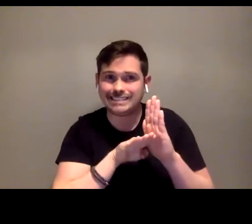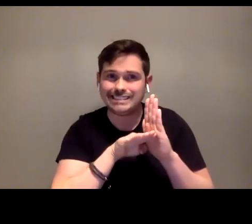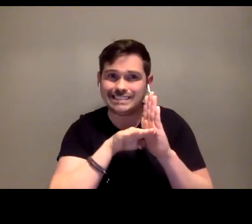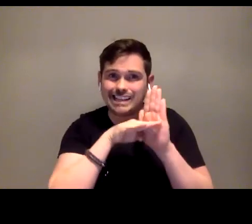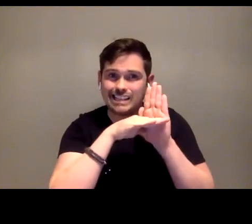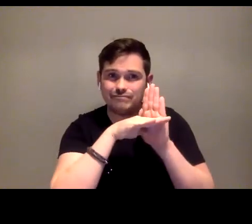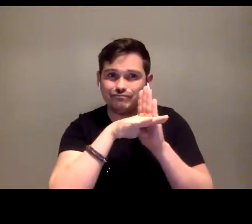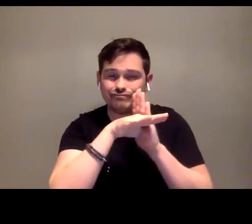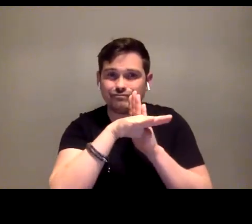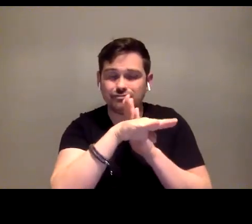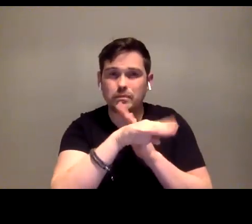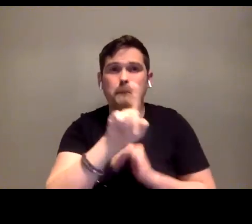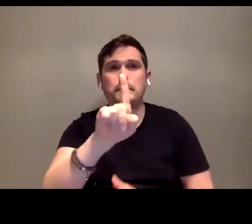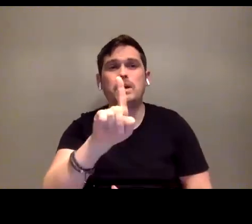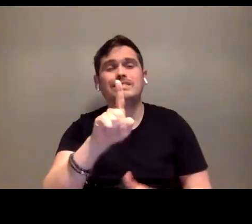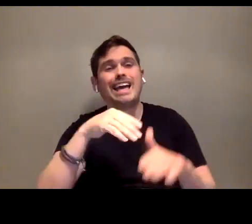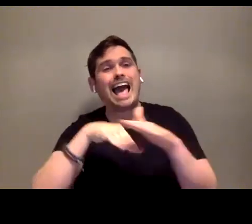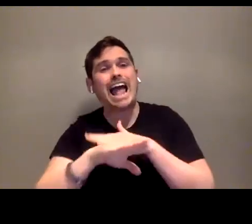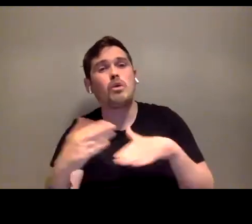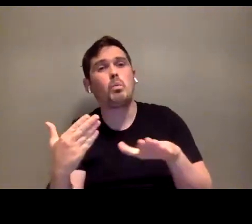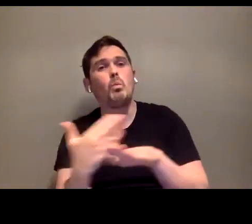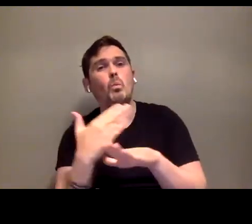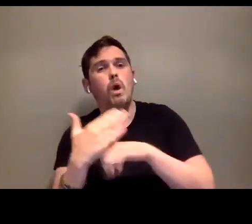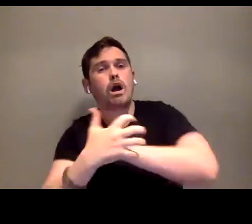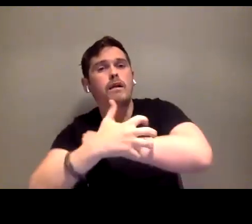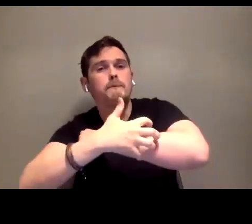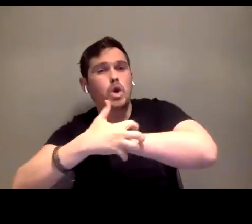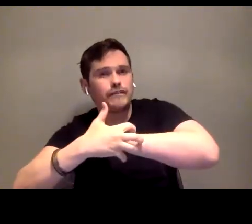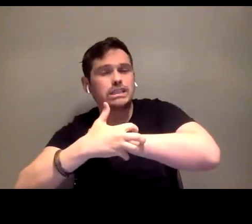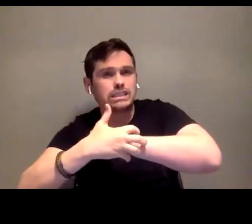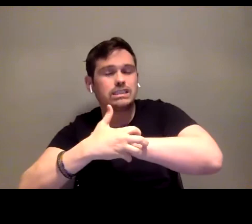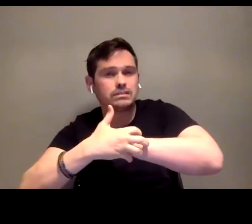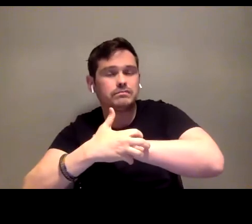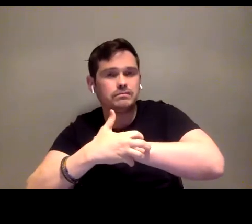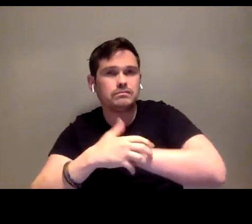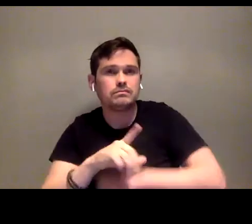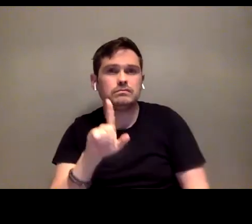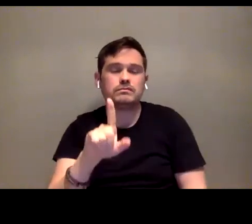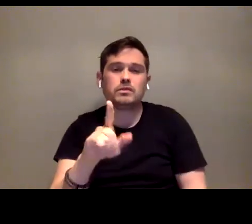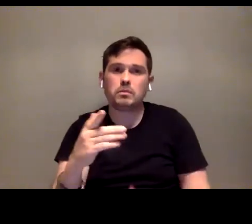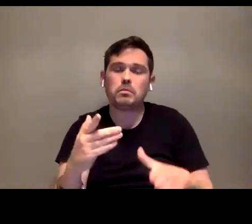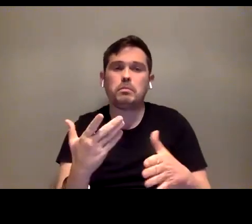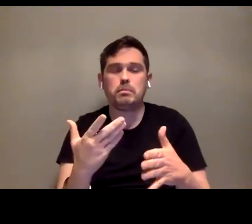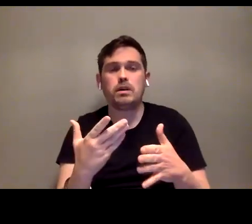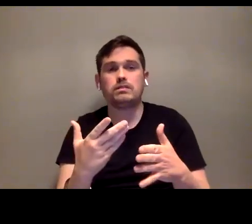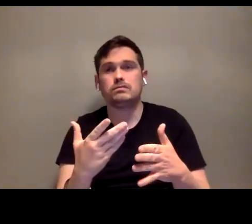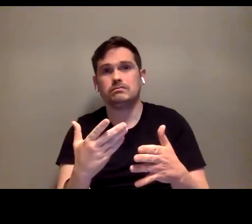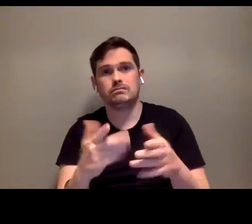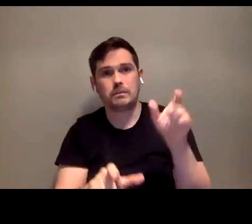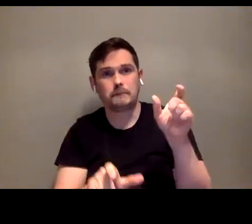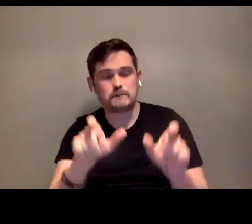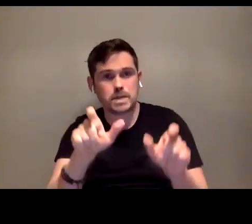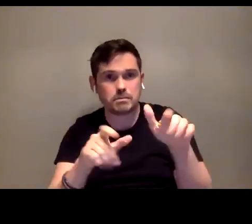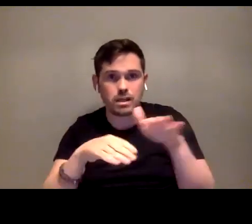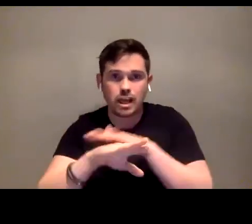poverty. And the, you know, working conditions within work getting increasingly poorer and poorer. You know, I